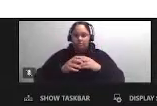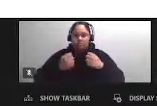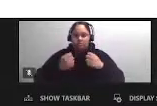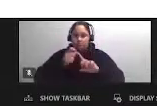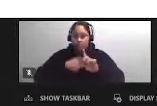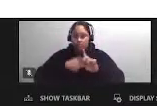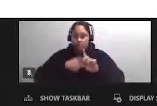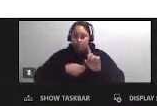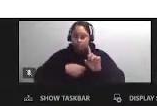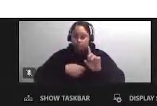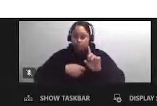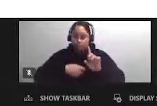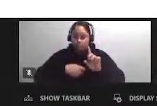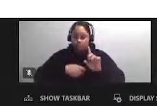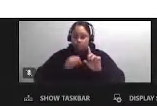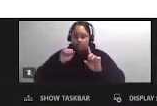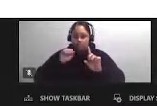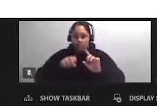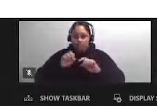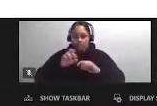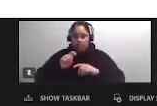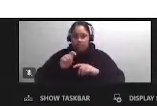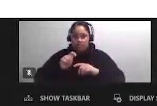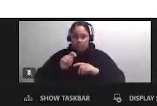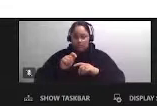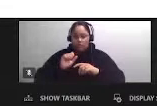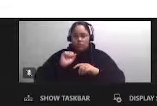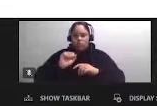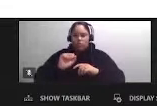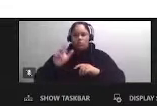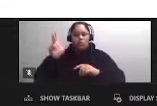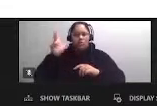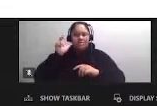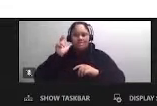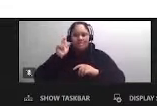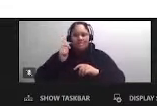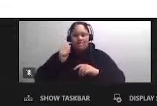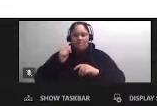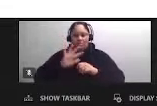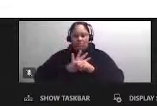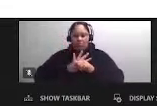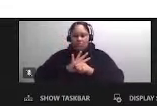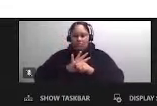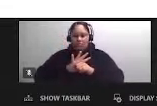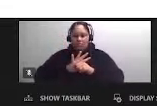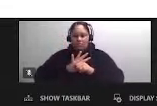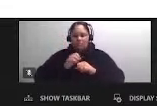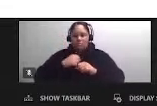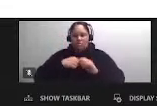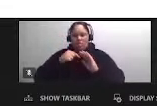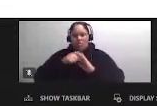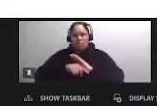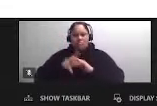chairperson. Yes, Mr. Titus, your sound is a bit distorted. We lose you at times.